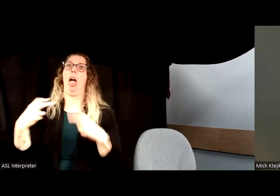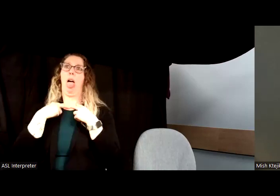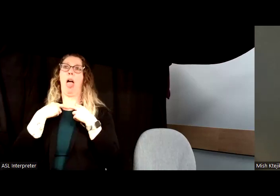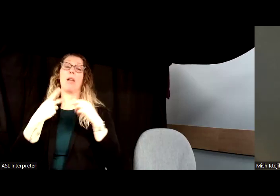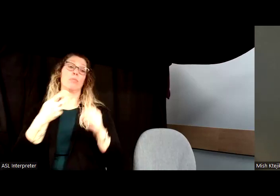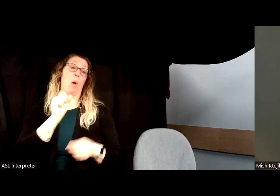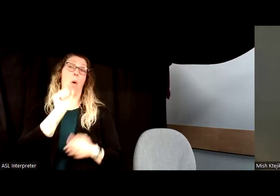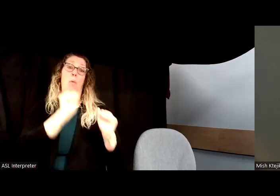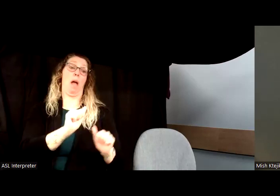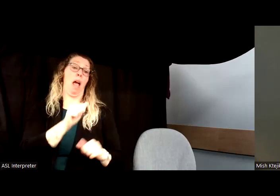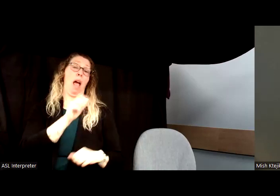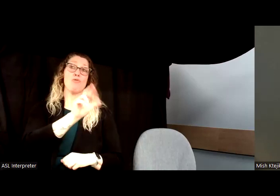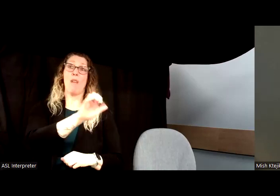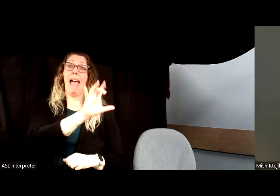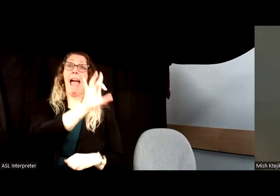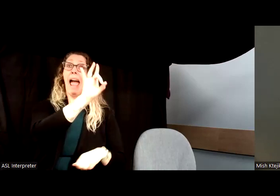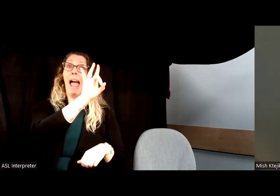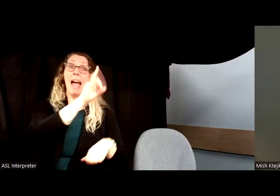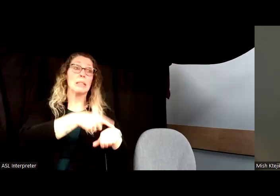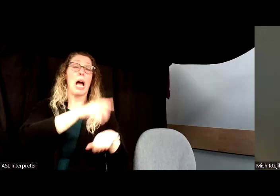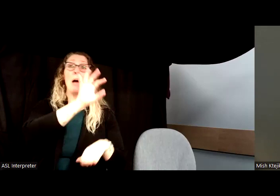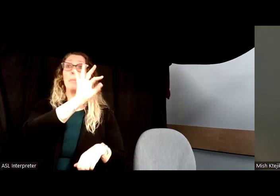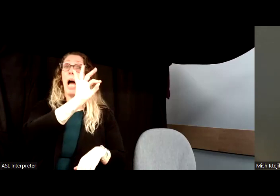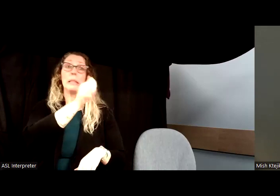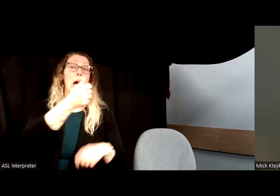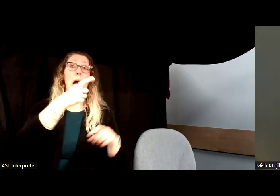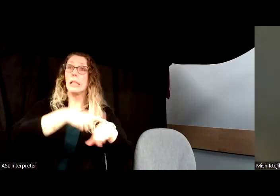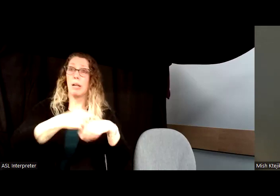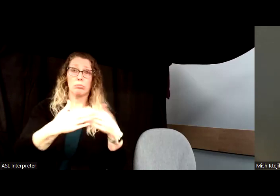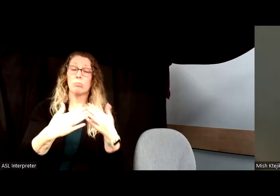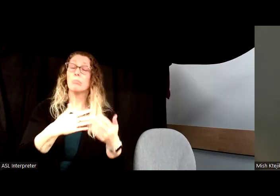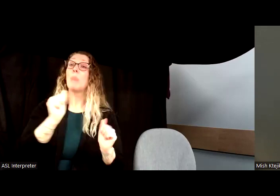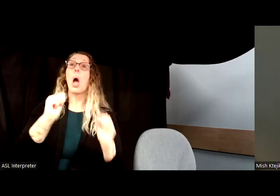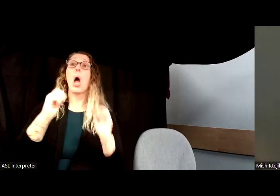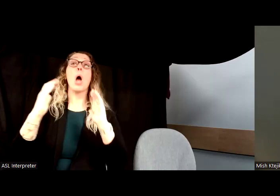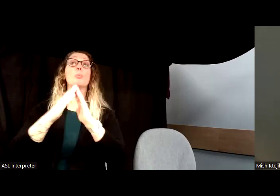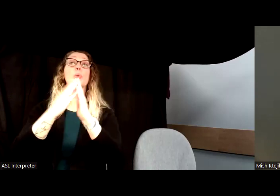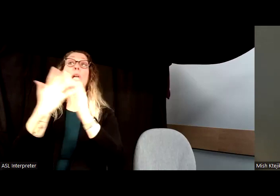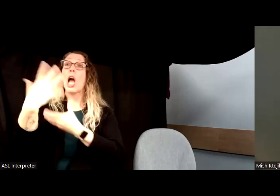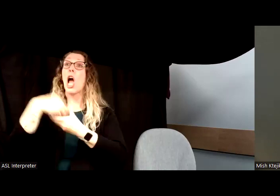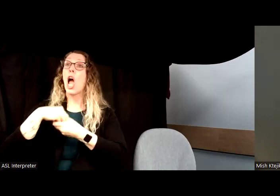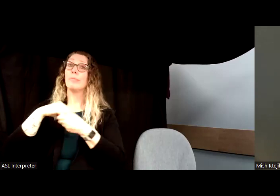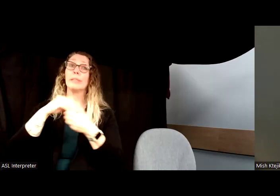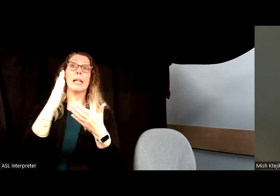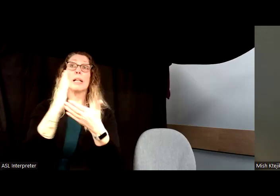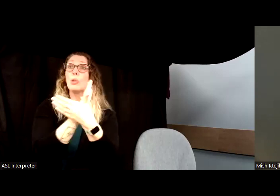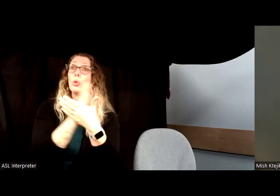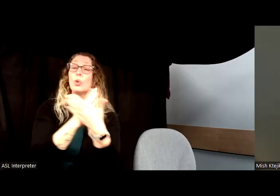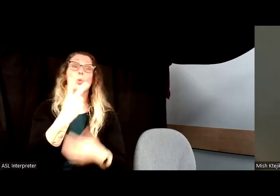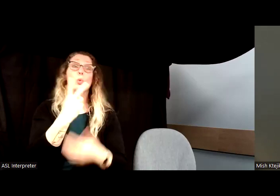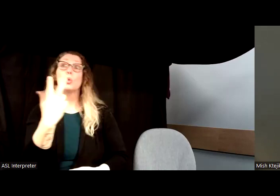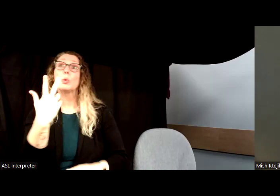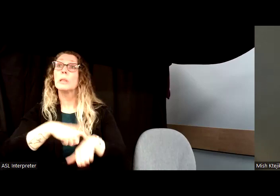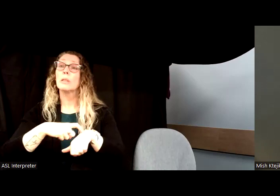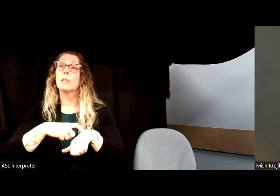meet 8 times, 9 times, 10 times. We could have a community engagement in the middle, 2 or 3 if we wanted to. So if